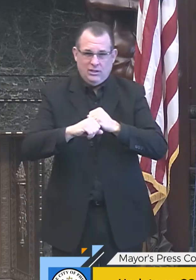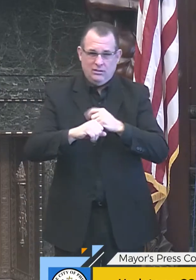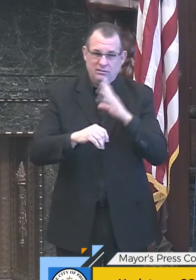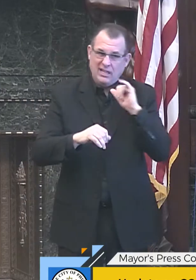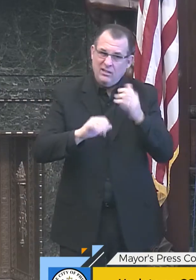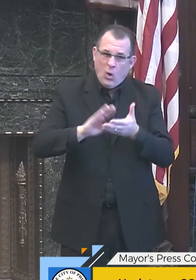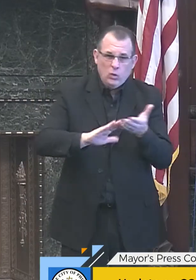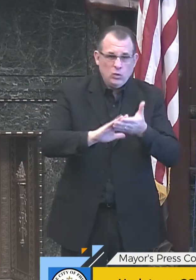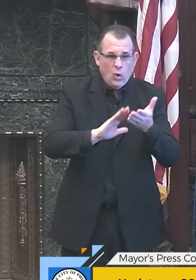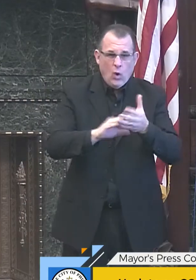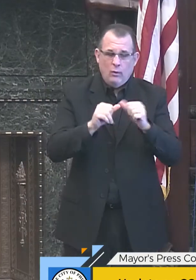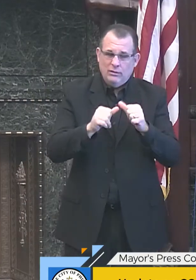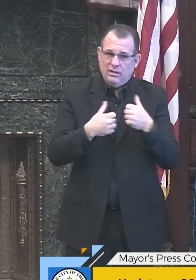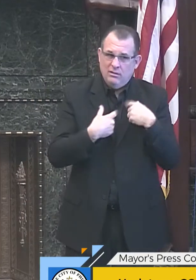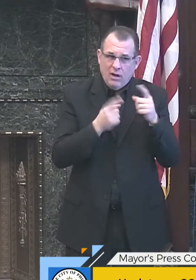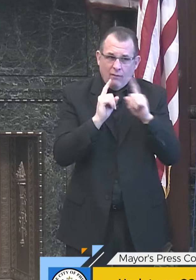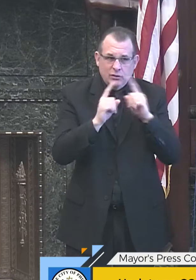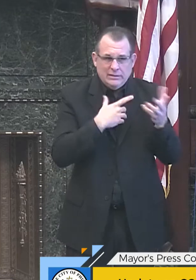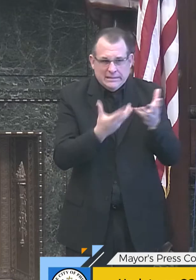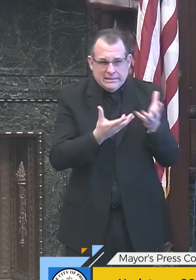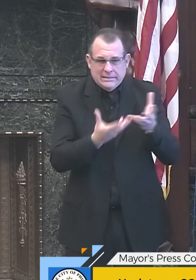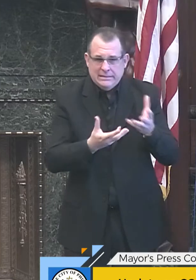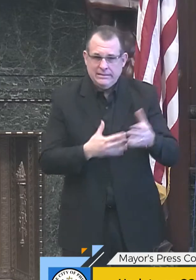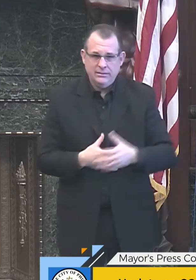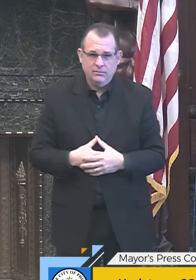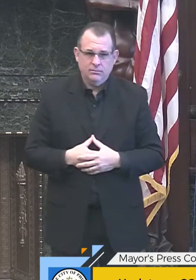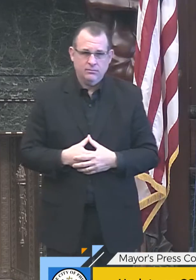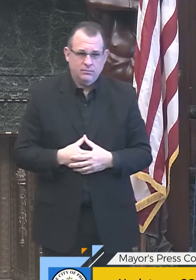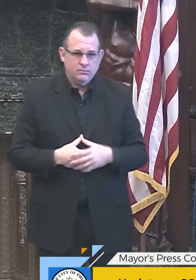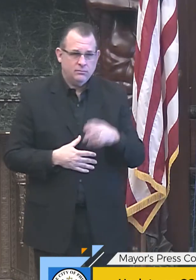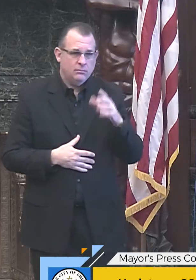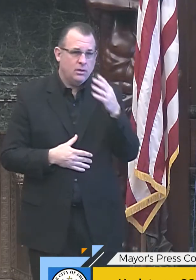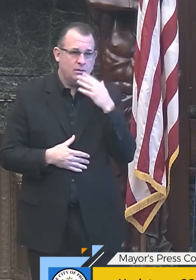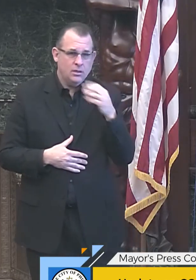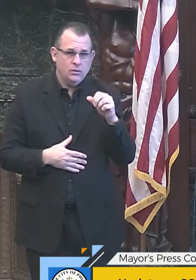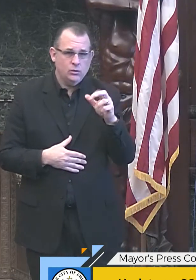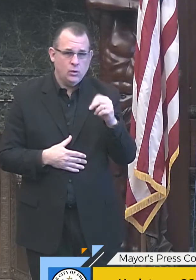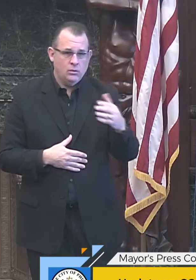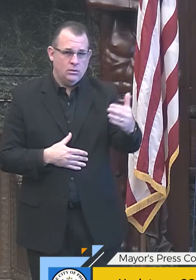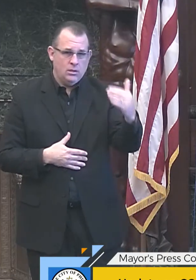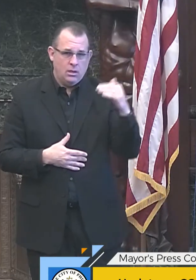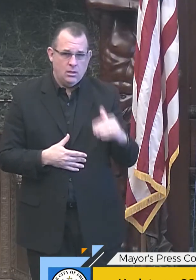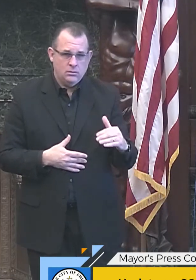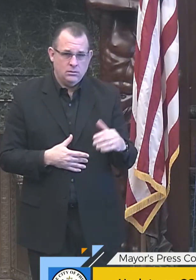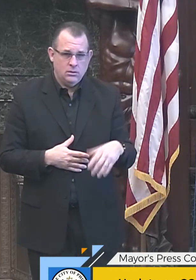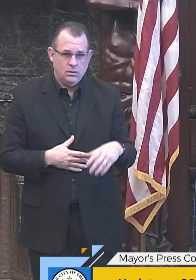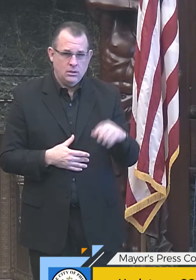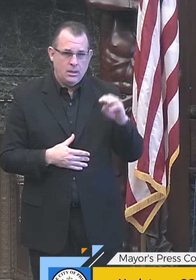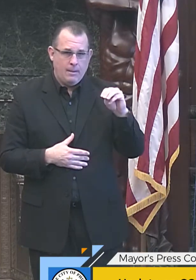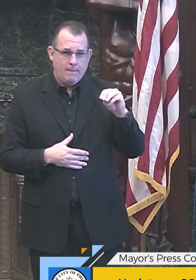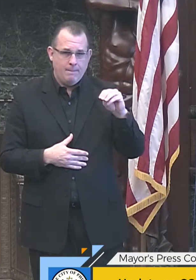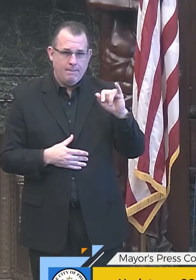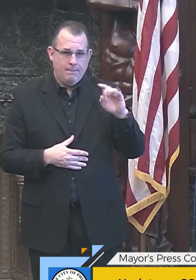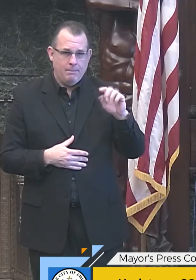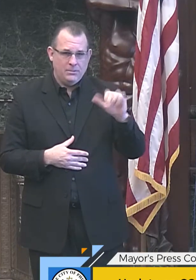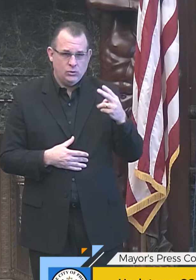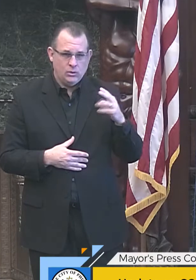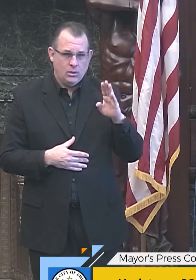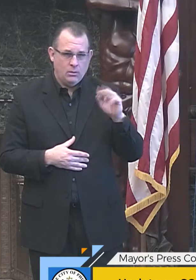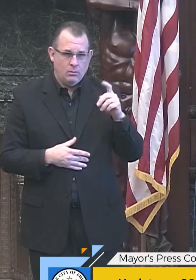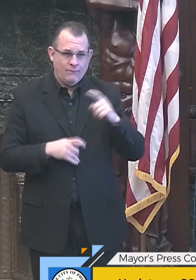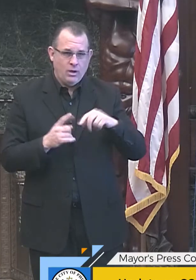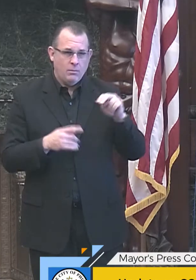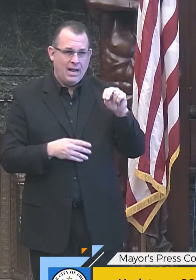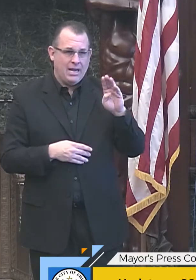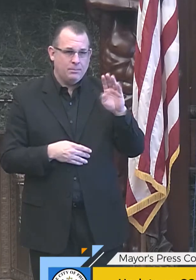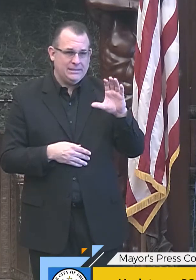us. All right, thank you, Sean. Next, we have Mitch Blocker of NBC 10. Thanks,